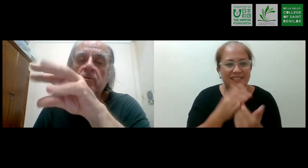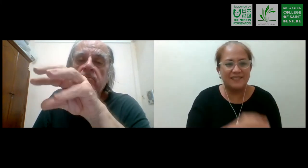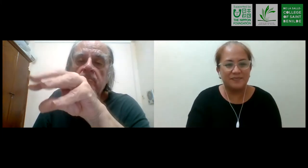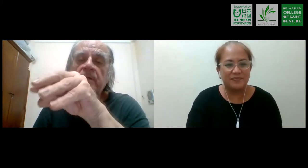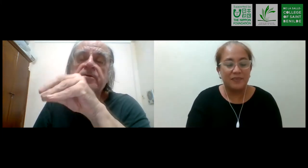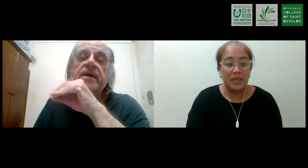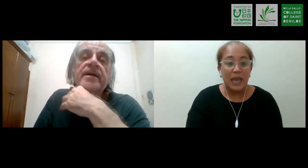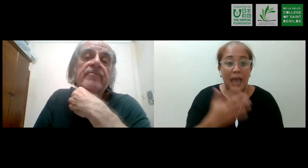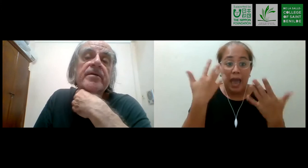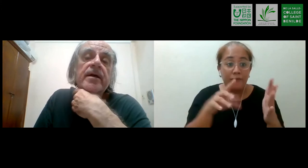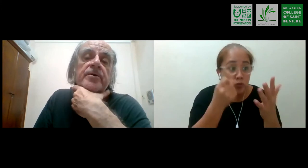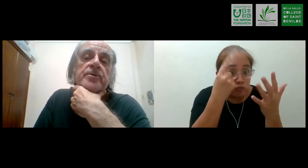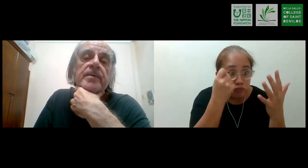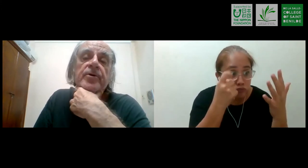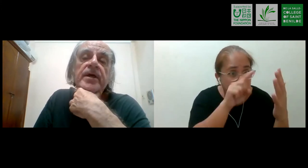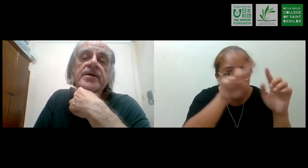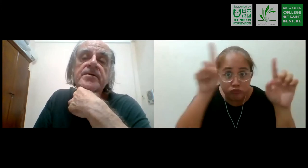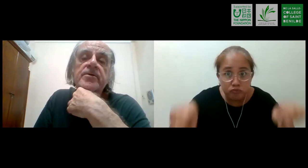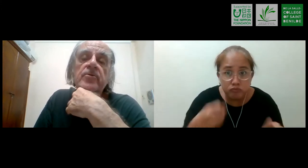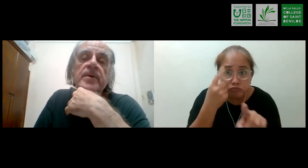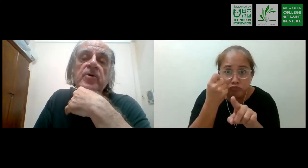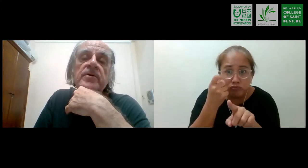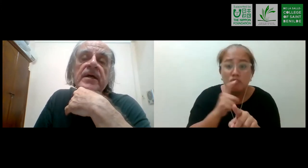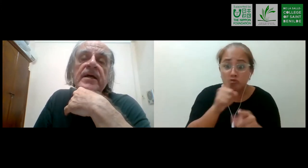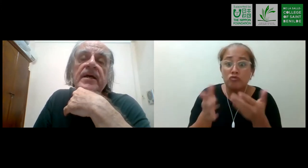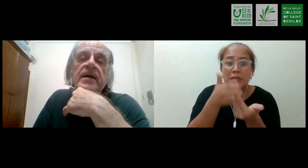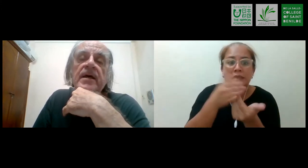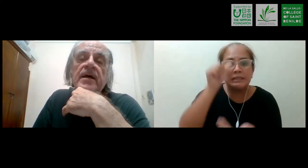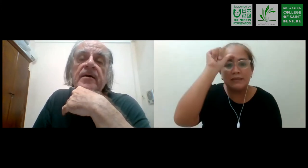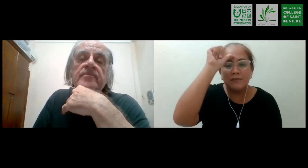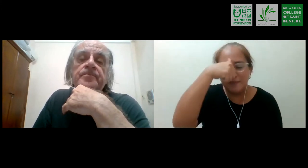Once you understand everything, it should be pretty easy to remember.